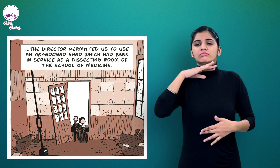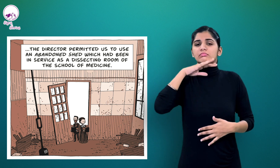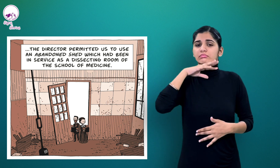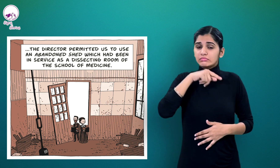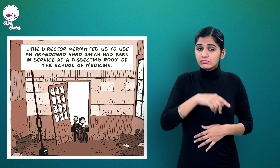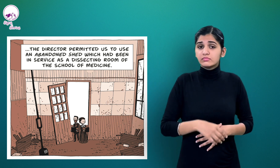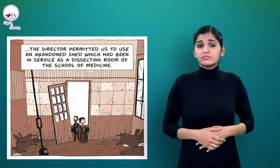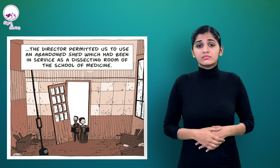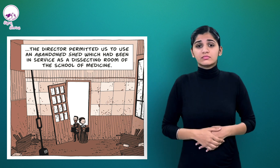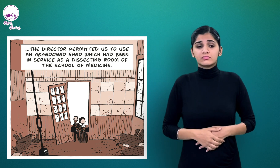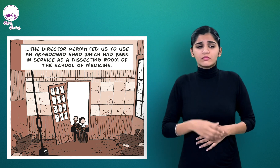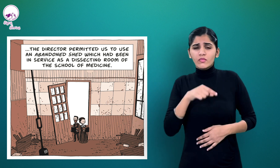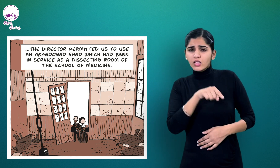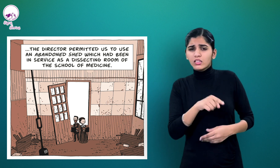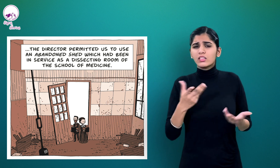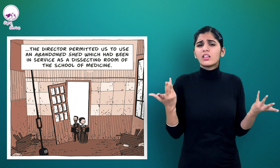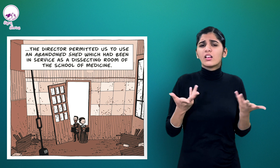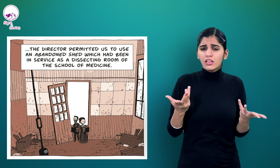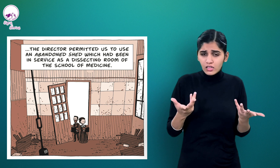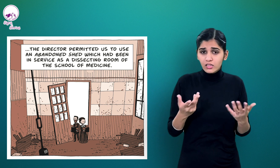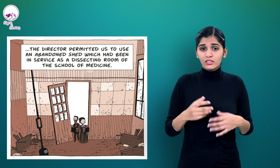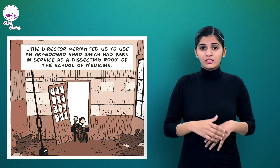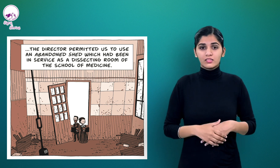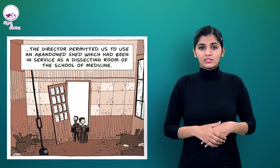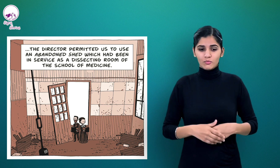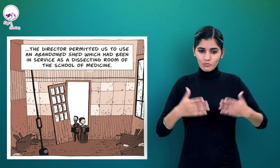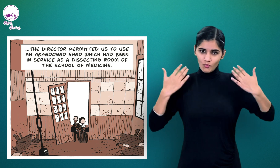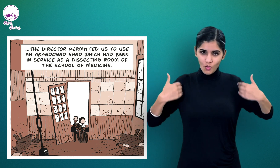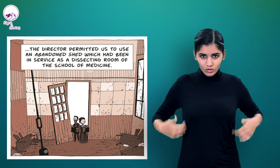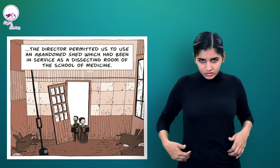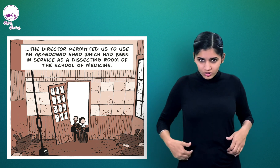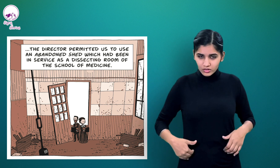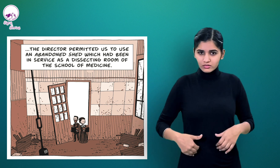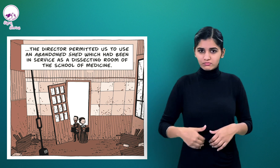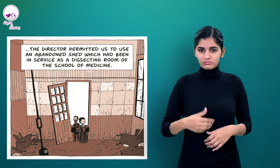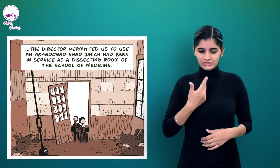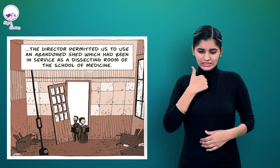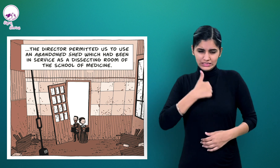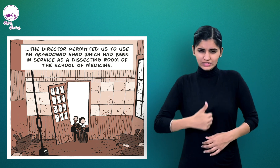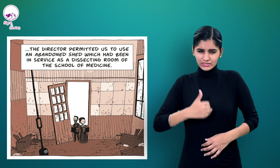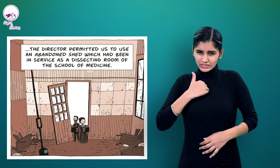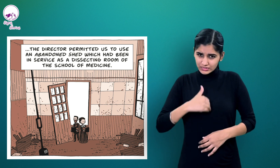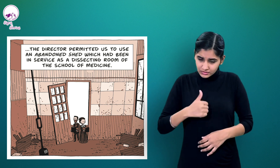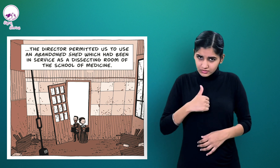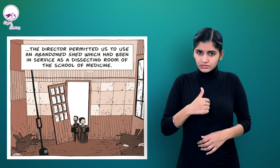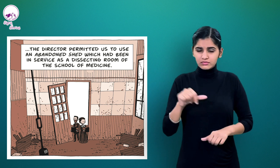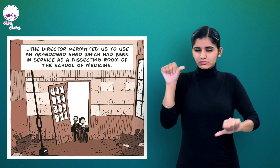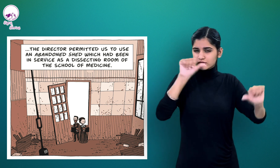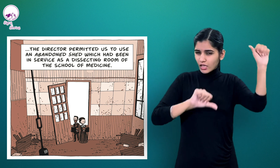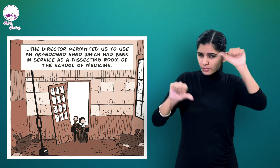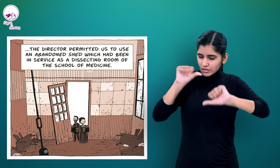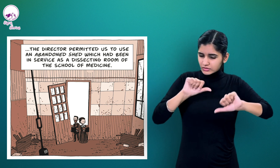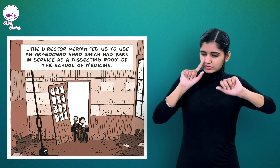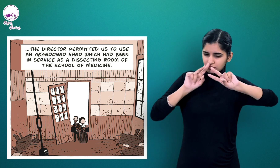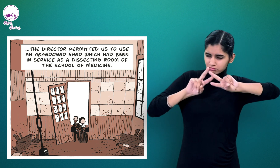service as a dissecting room of the School of Medicine.